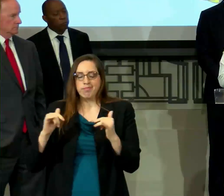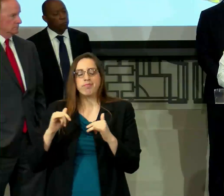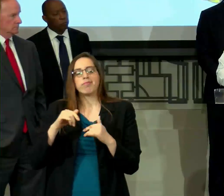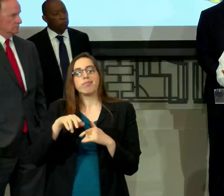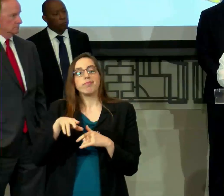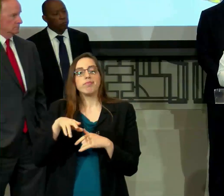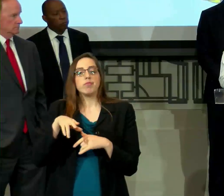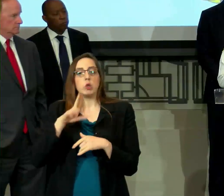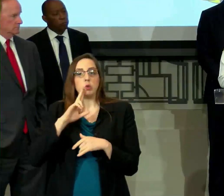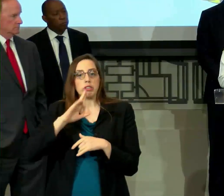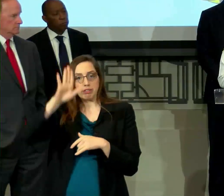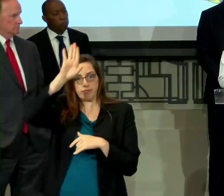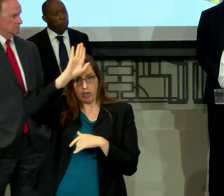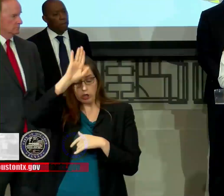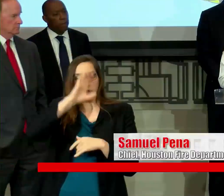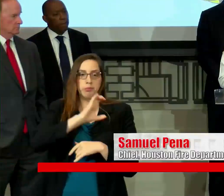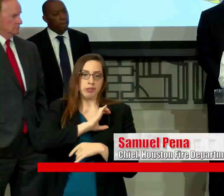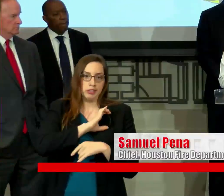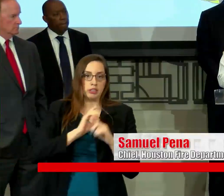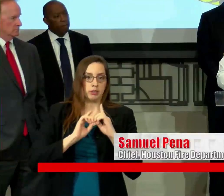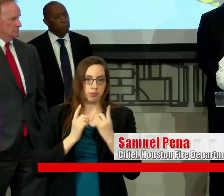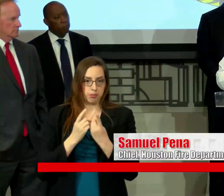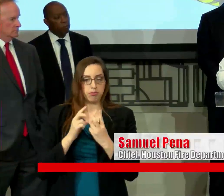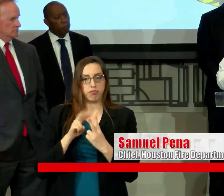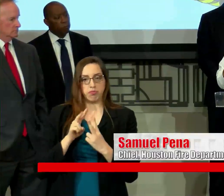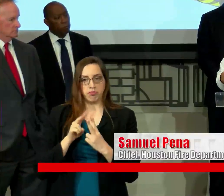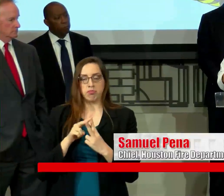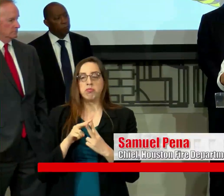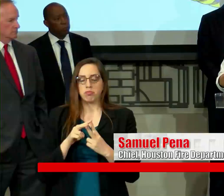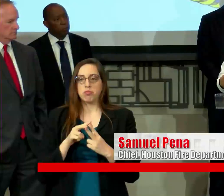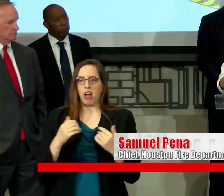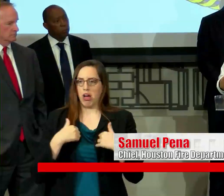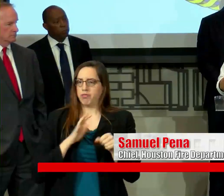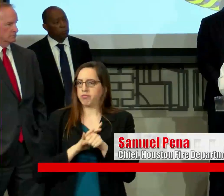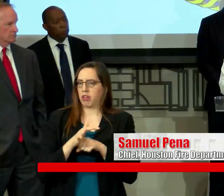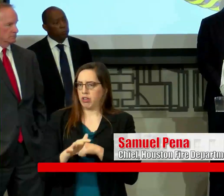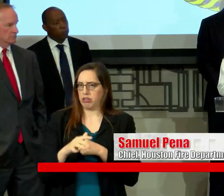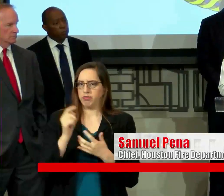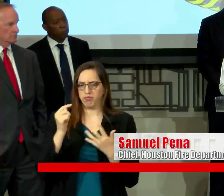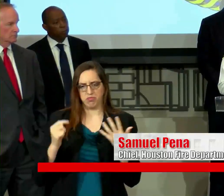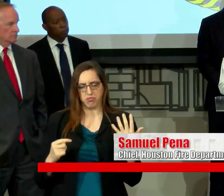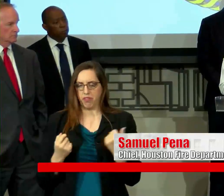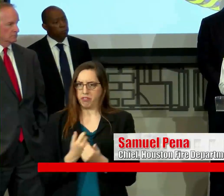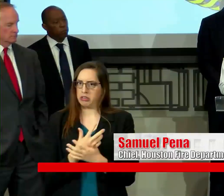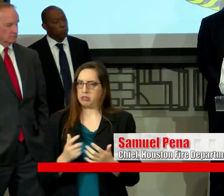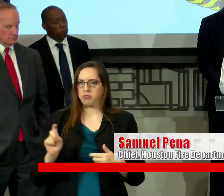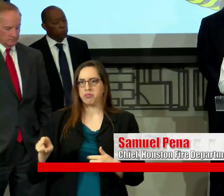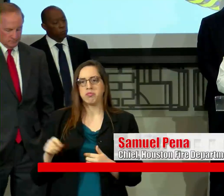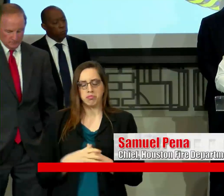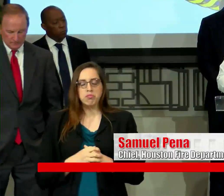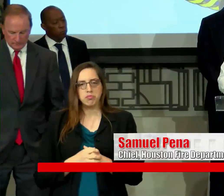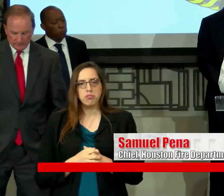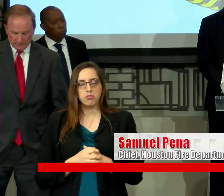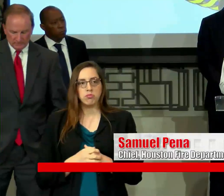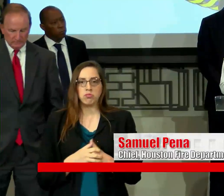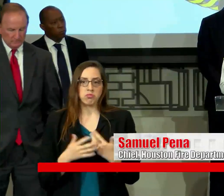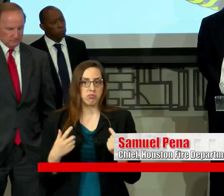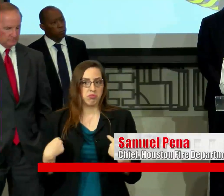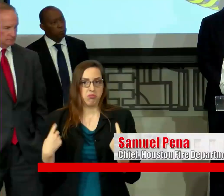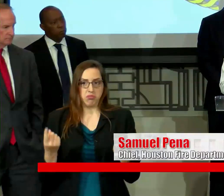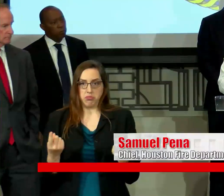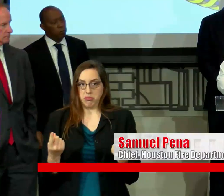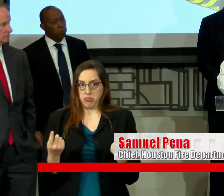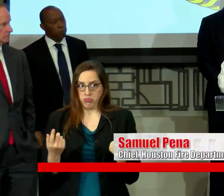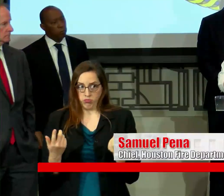Fire Department and the Police Department have a healthy supply of that equipment. We haven't had